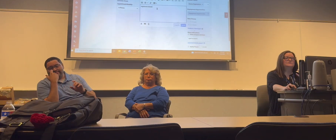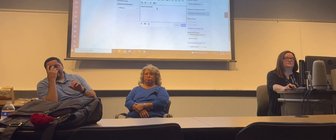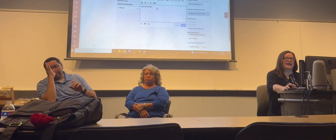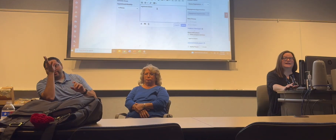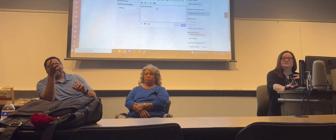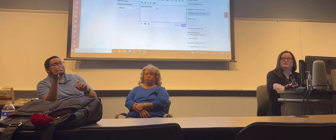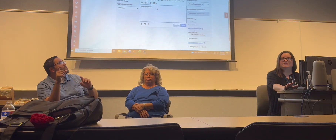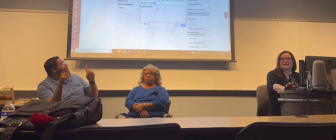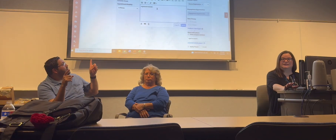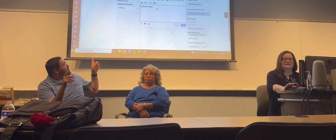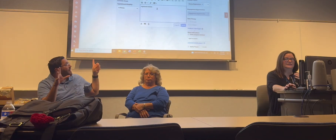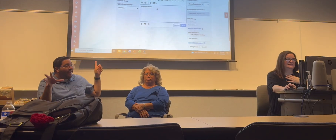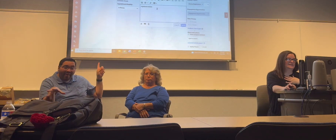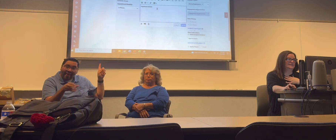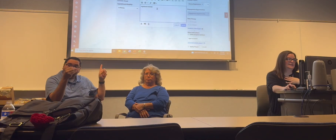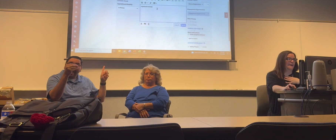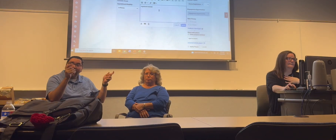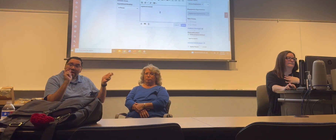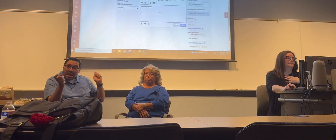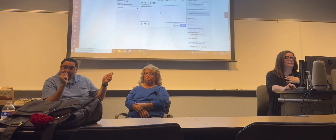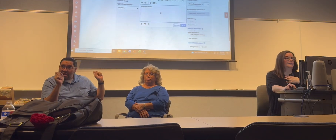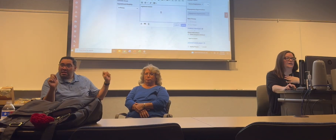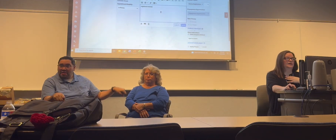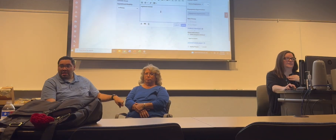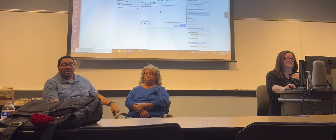can still add to it and edit it as I need.